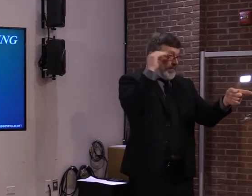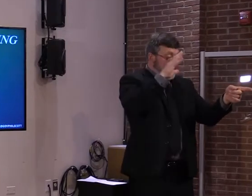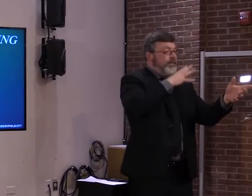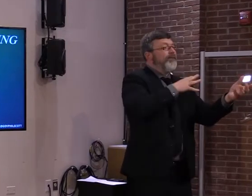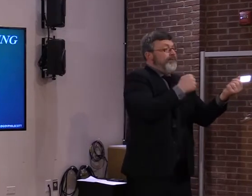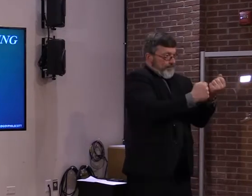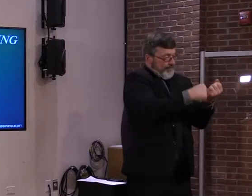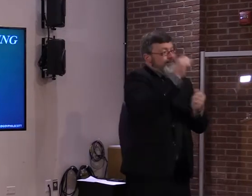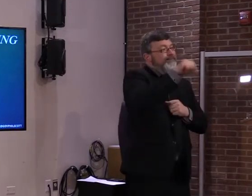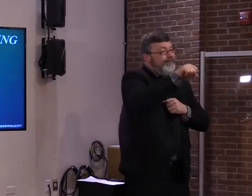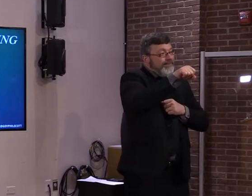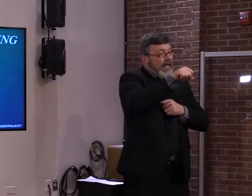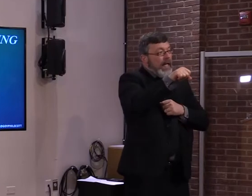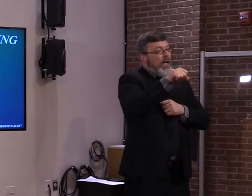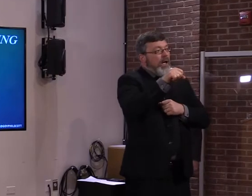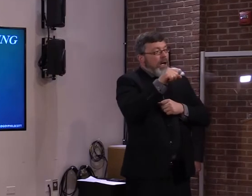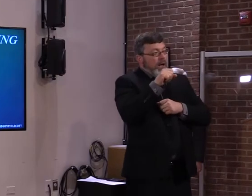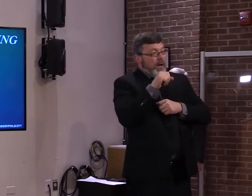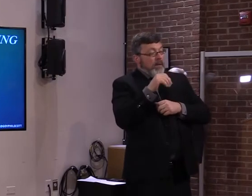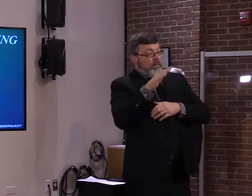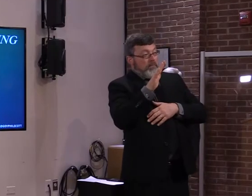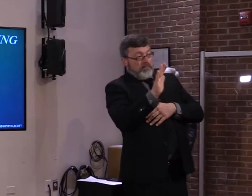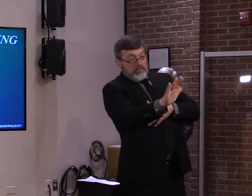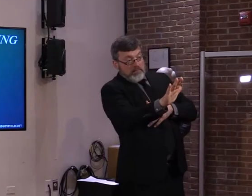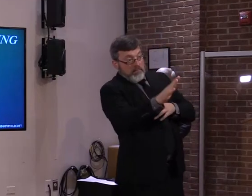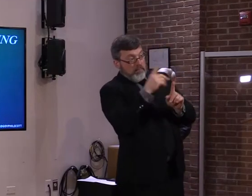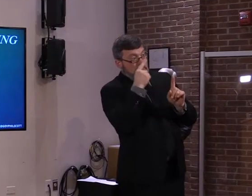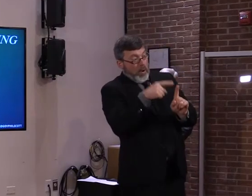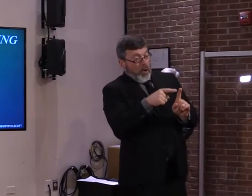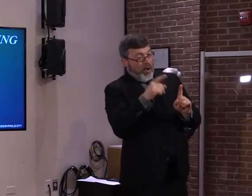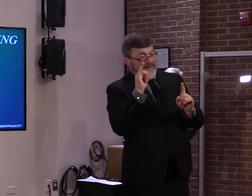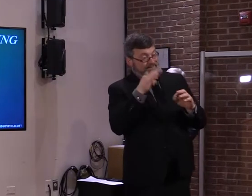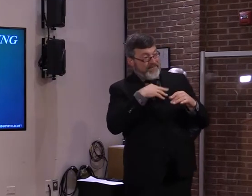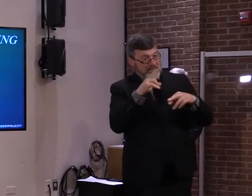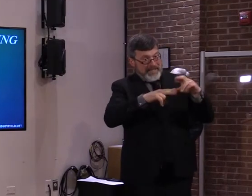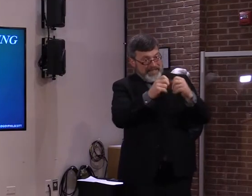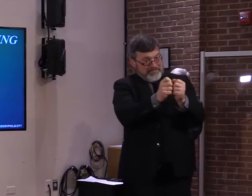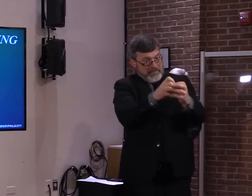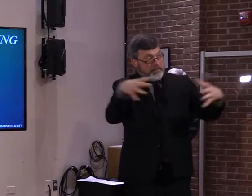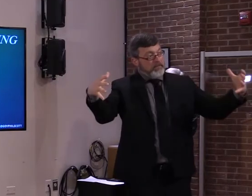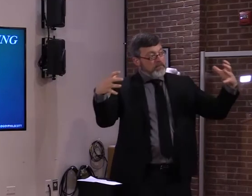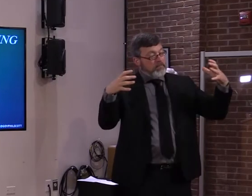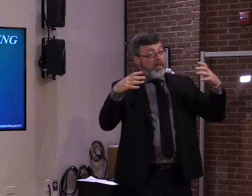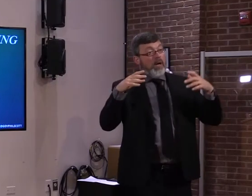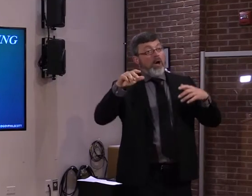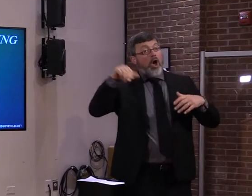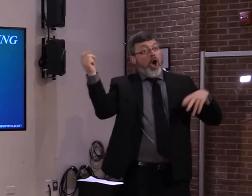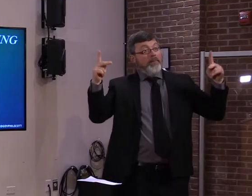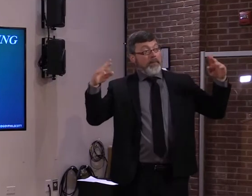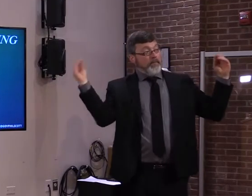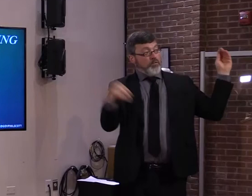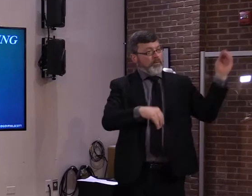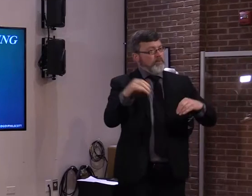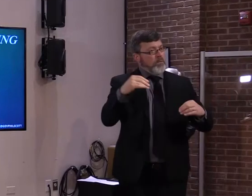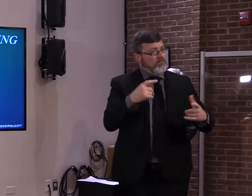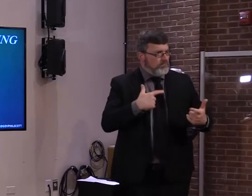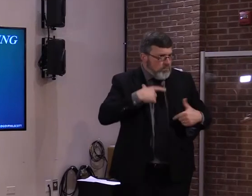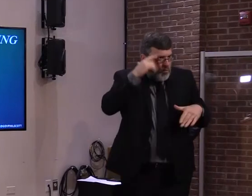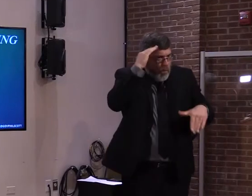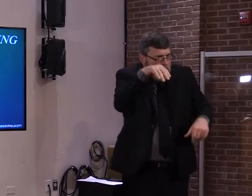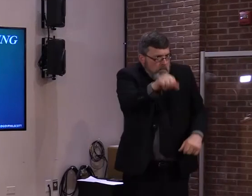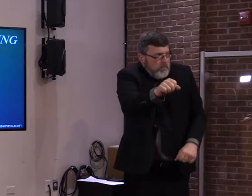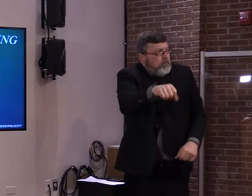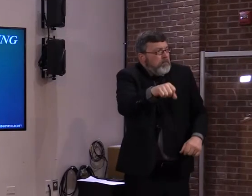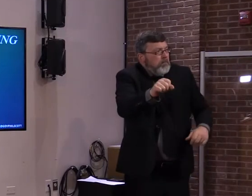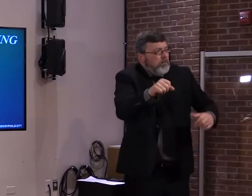because we have workforce challenges as well. We need more people in this state. As you might recall,